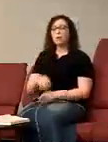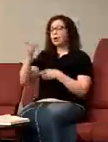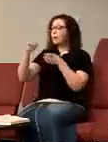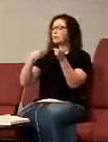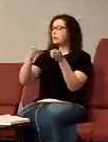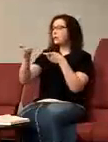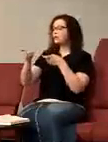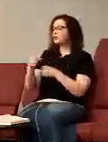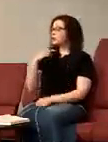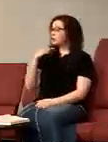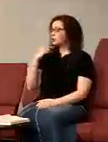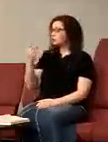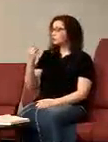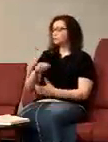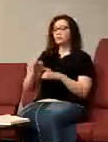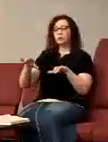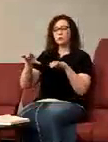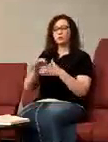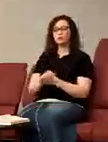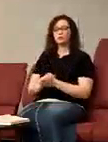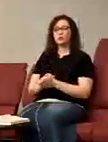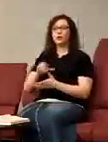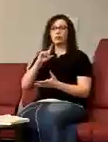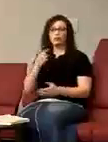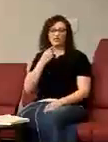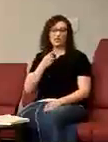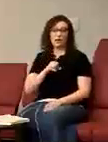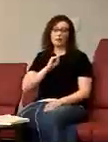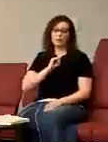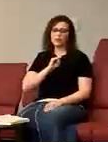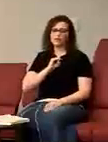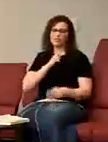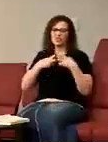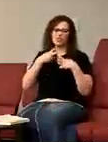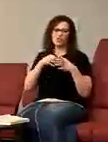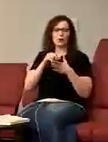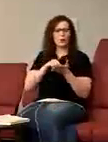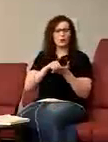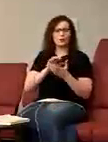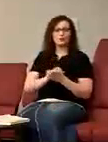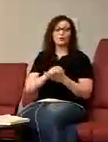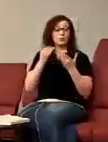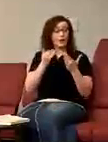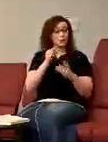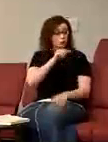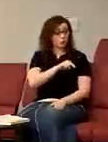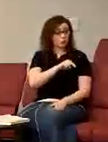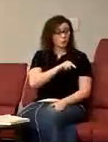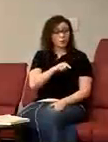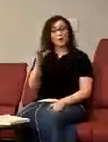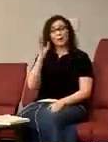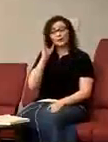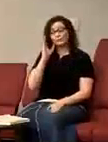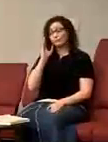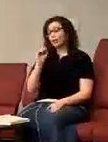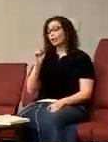what to do, and the Lord said, I know you're going to struggle with this, so now you are going to have to listen to your husband, because